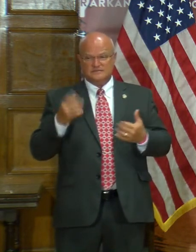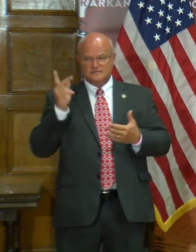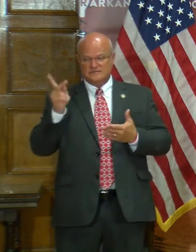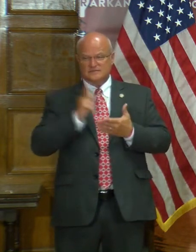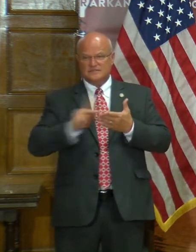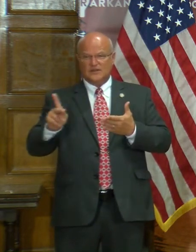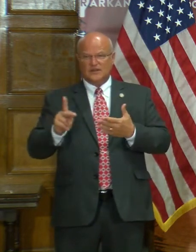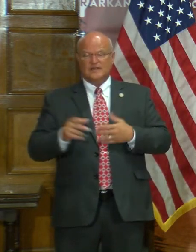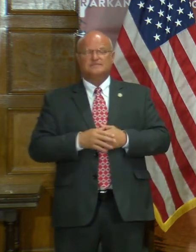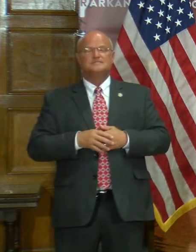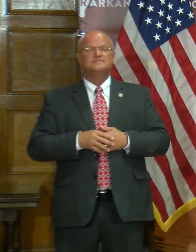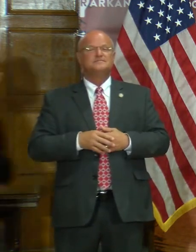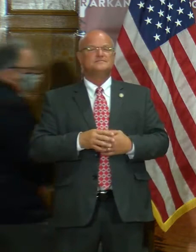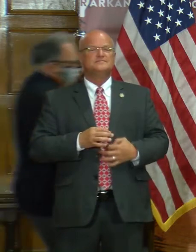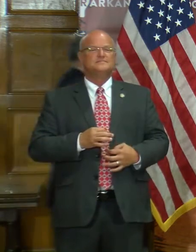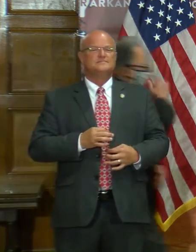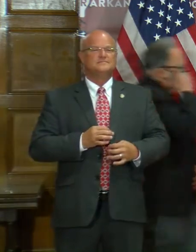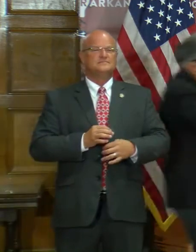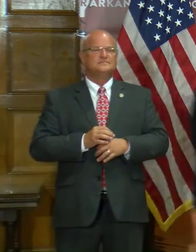Secretary.